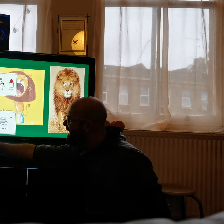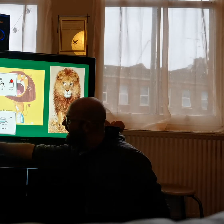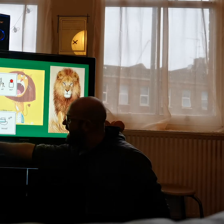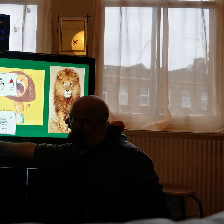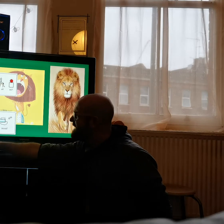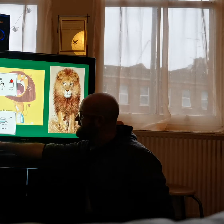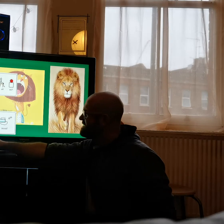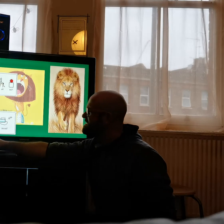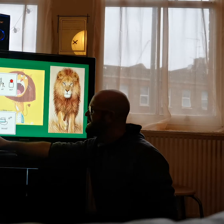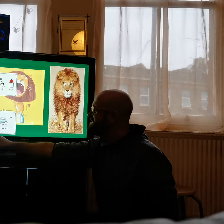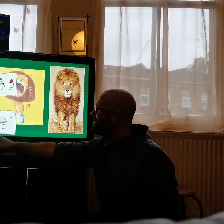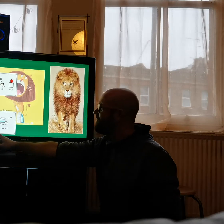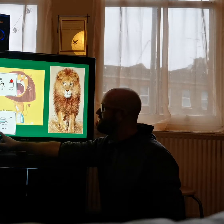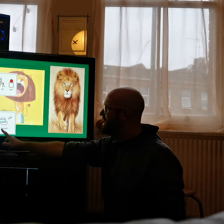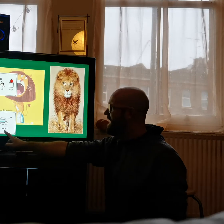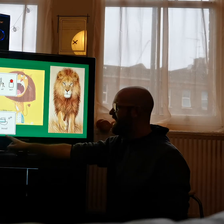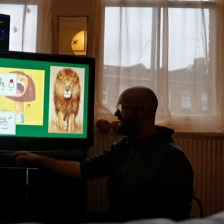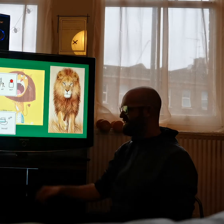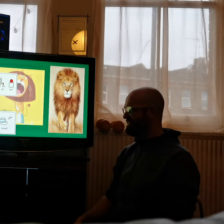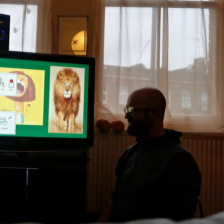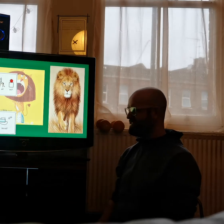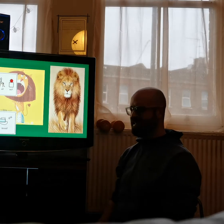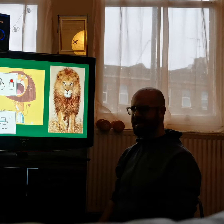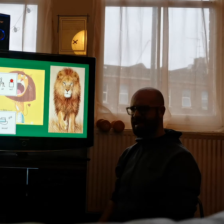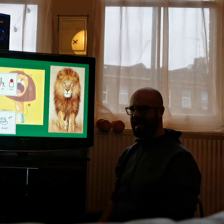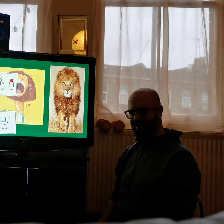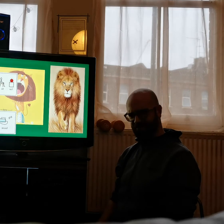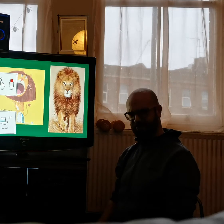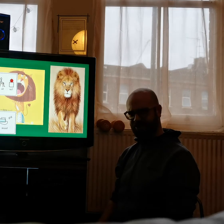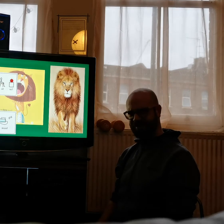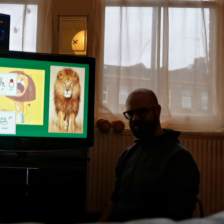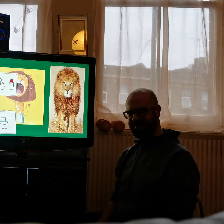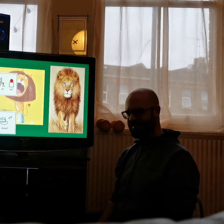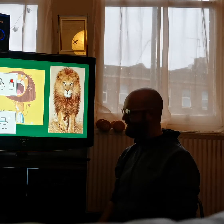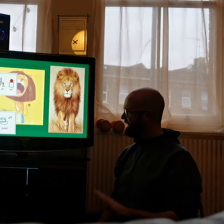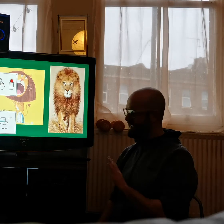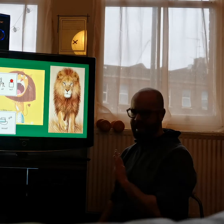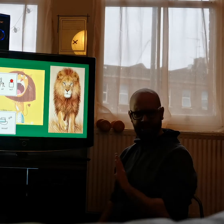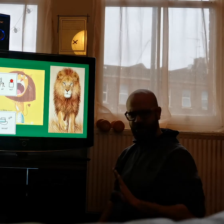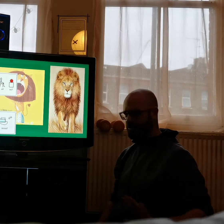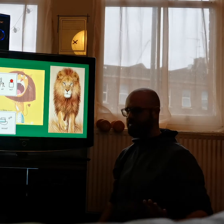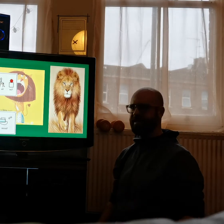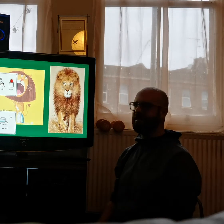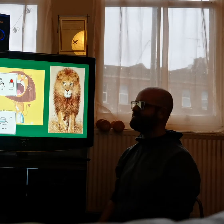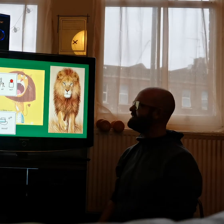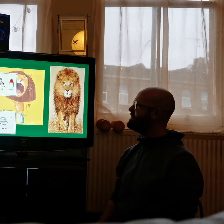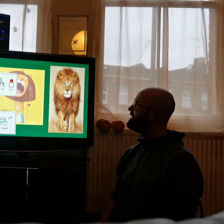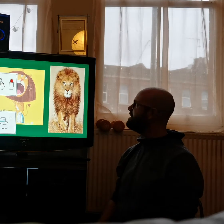Lions sit on irons. Ouch! cannot be comfortable.